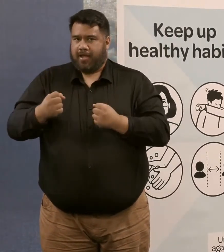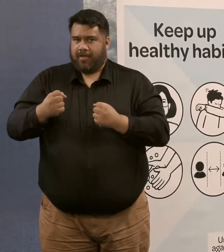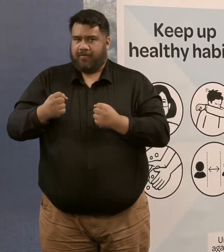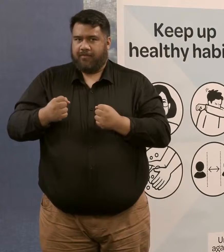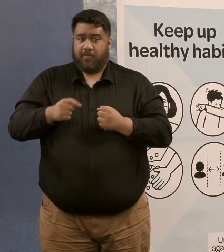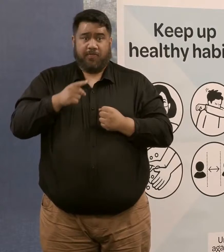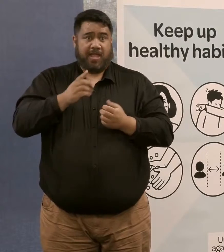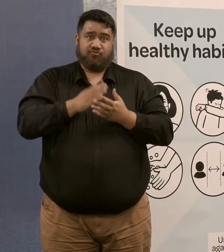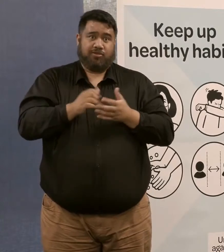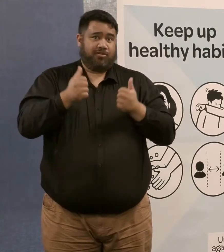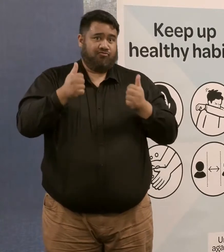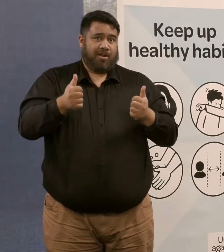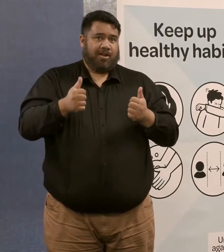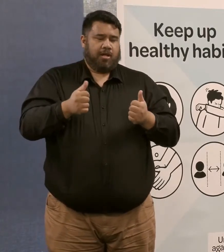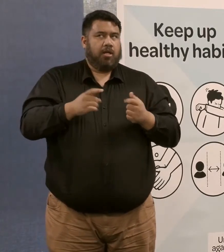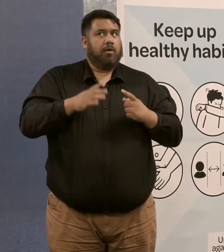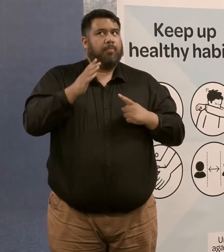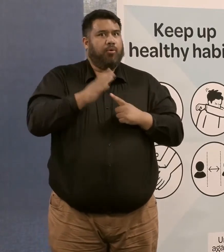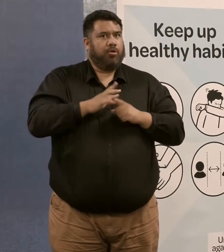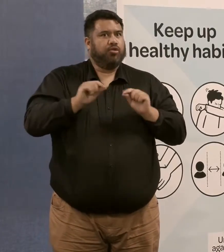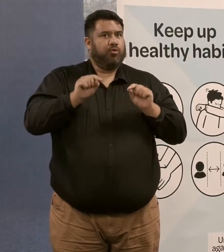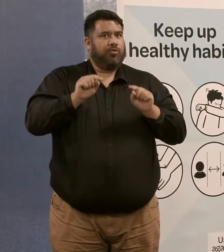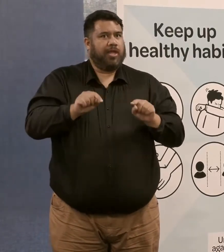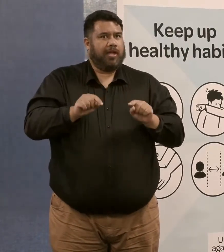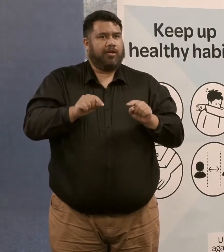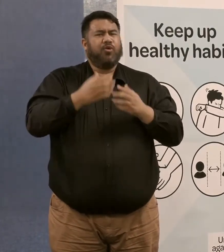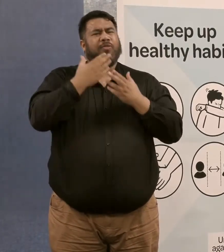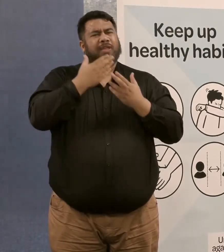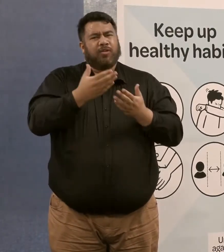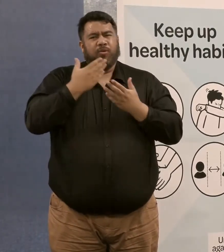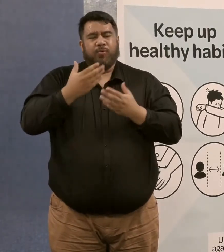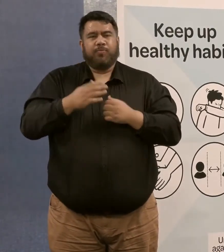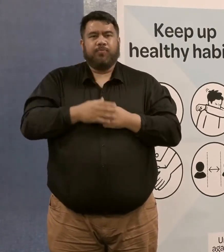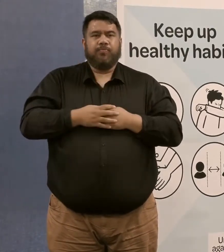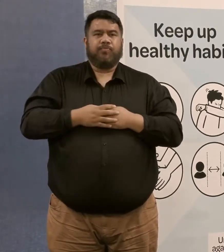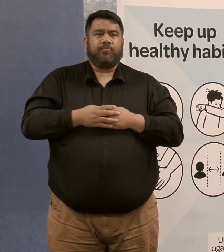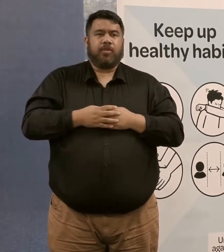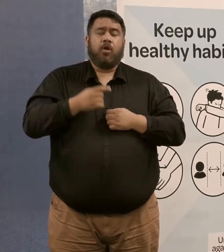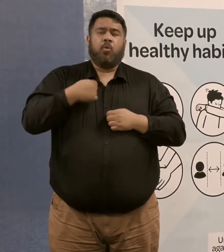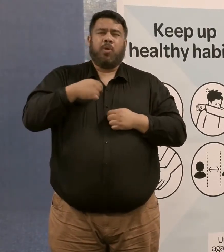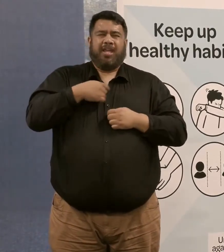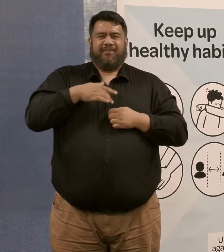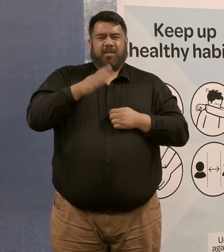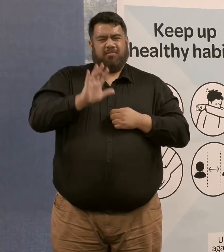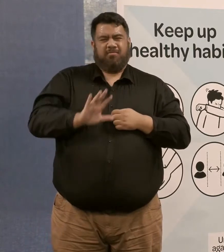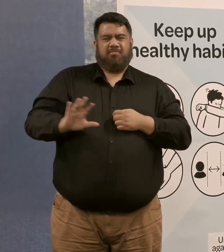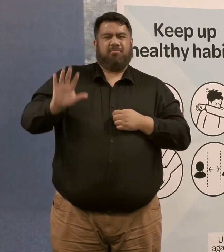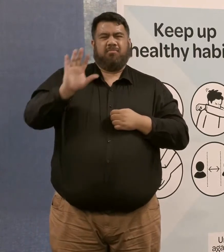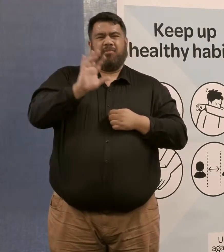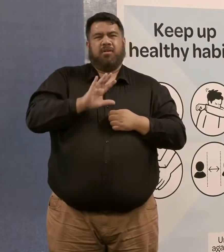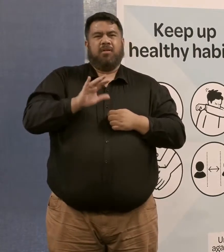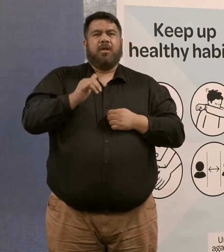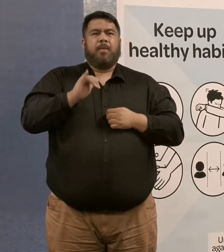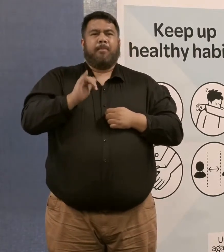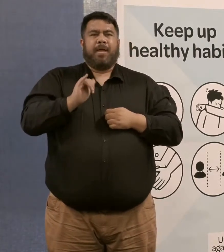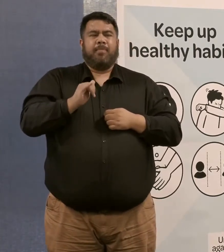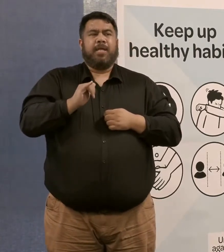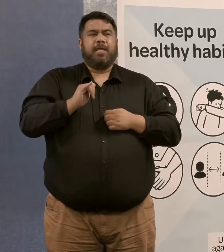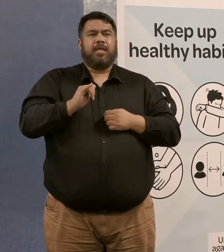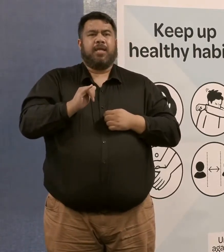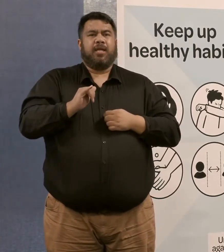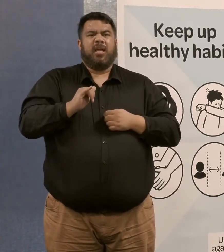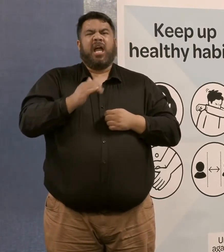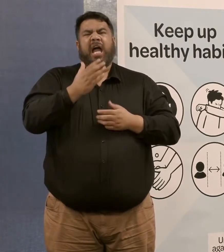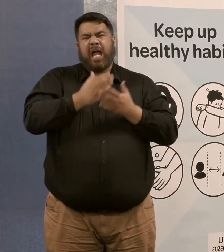it's absolutely essential and important, so I want to thank people for doing that. Our estimates are that it's probably about as many cases again out